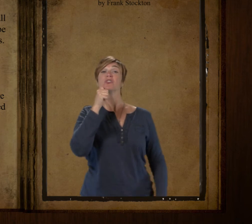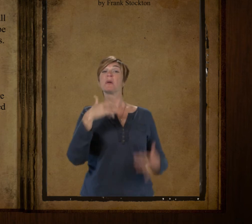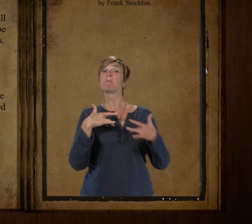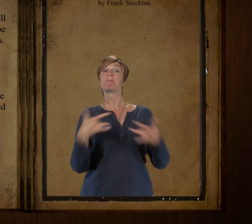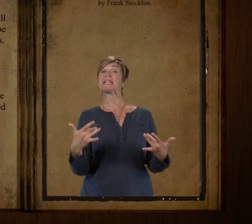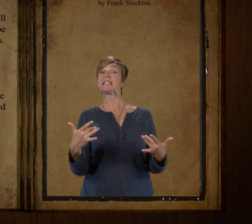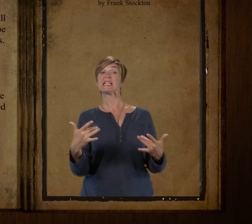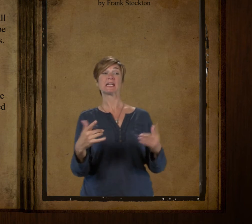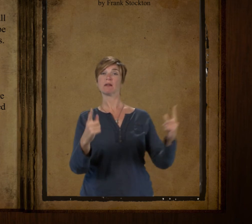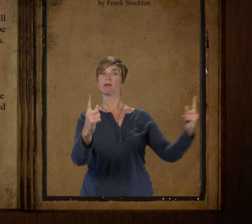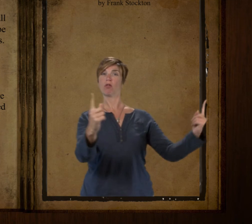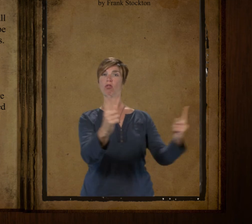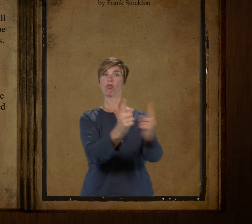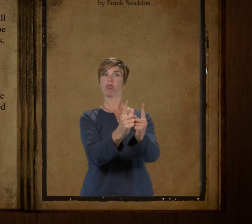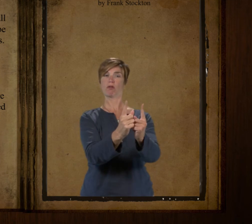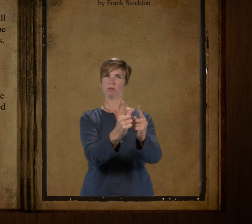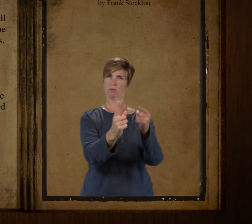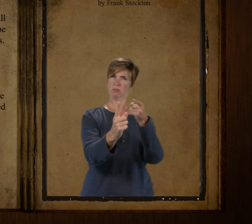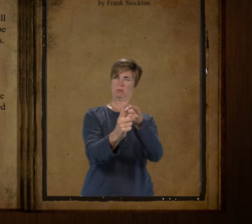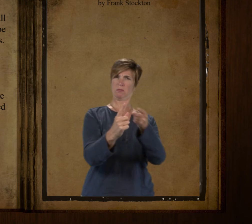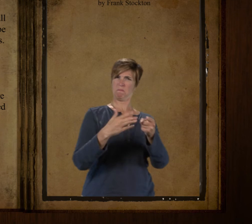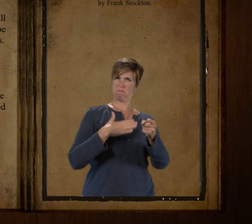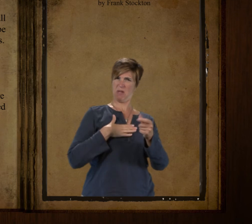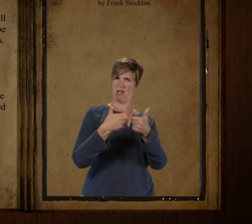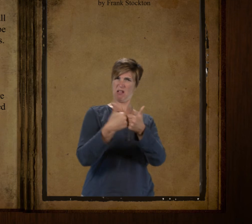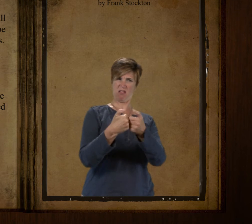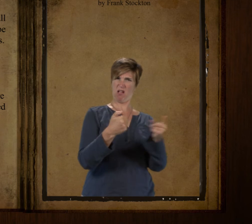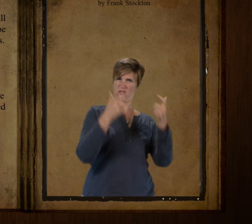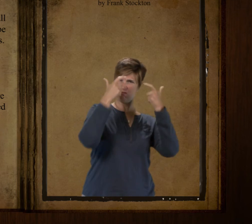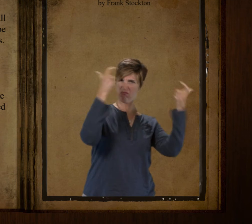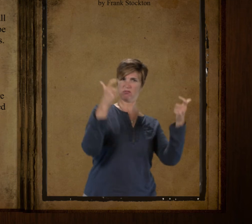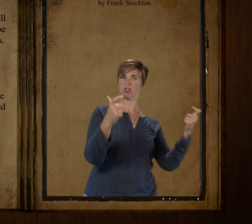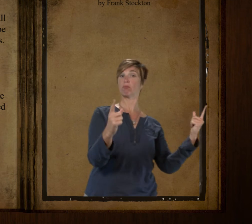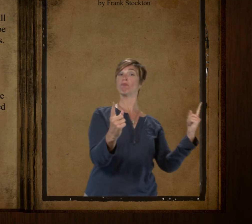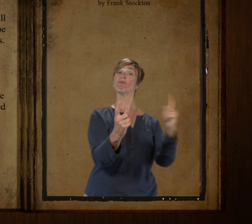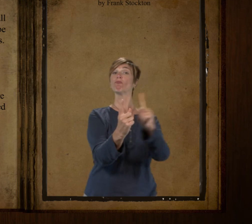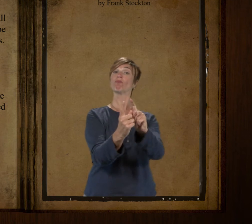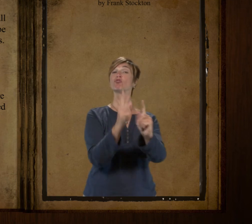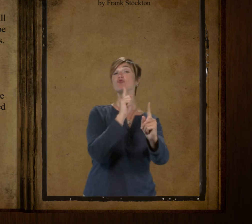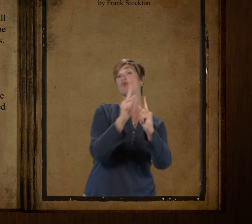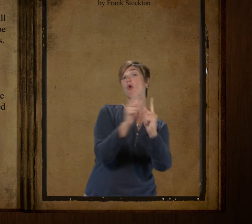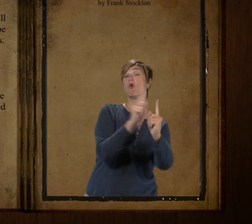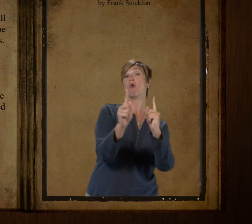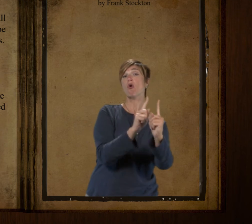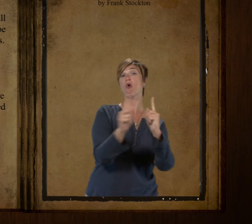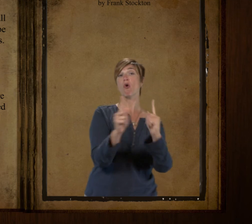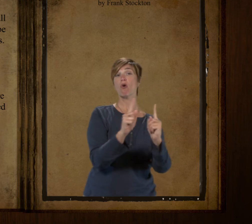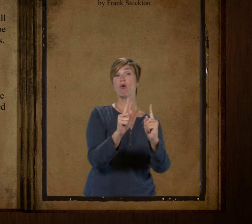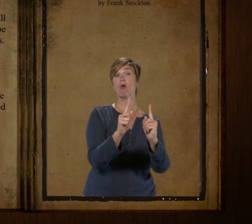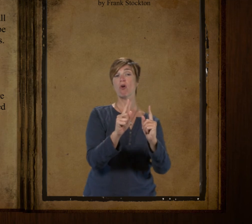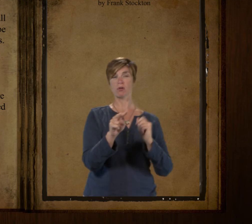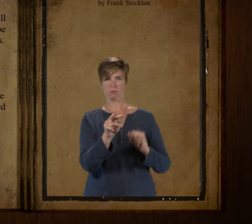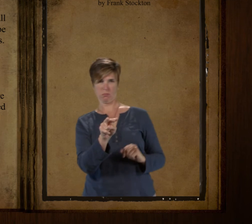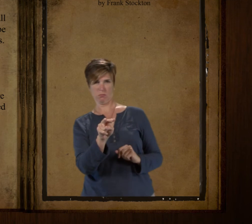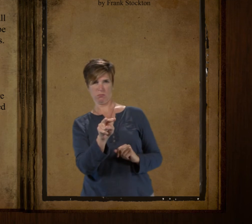seen, this fair creature throwing glances of admiration upon the person of her